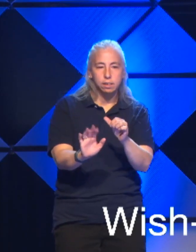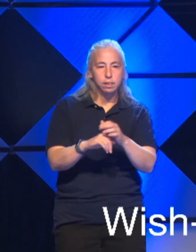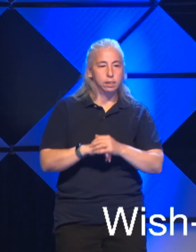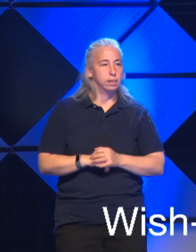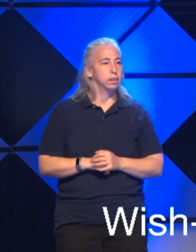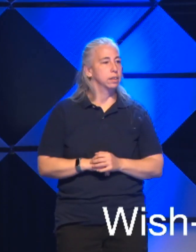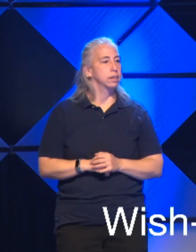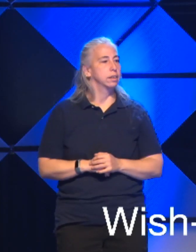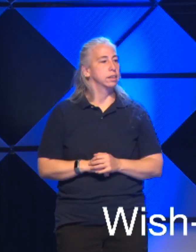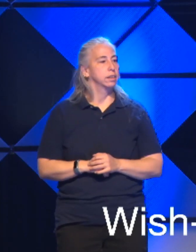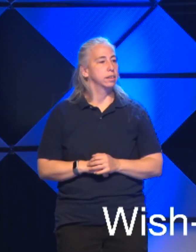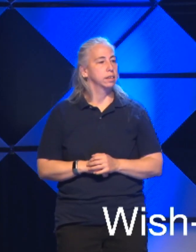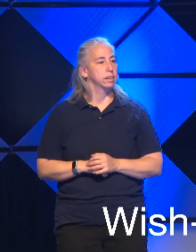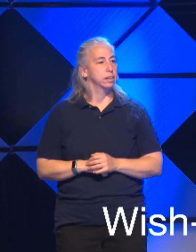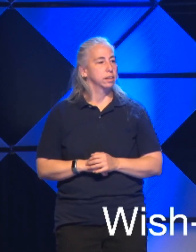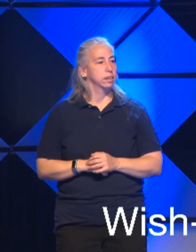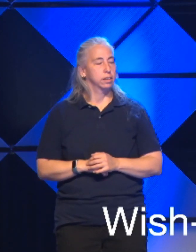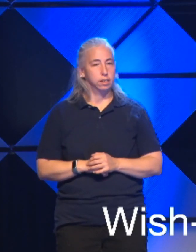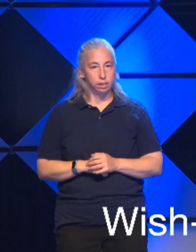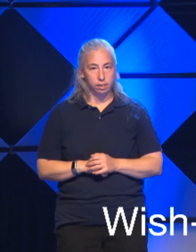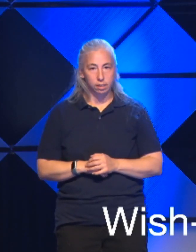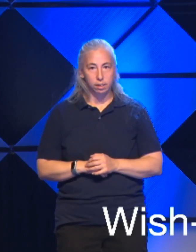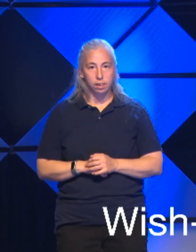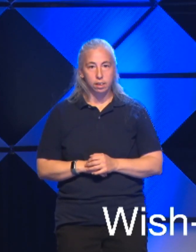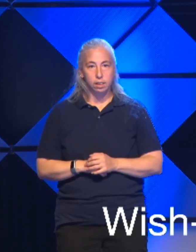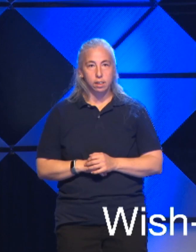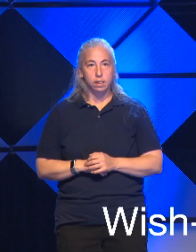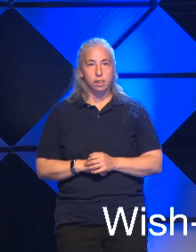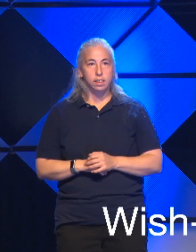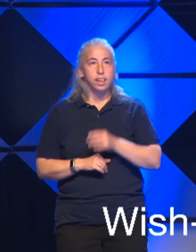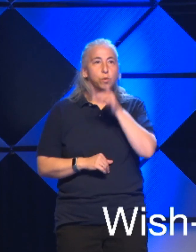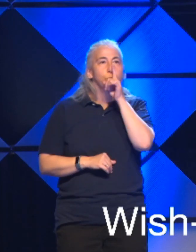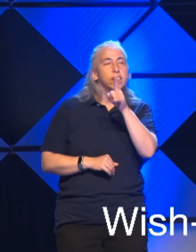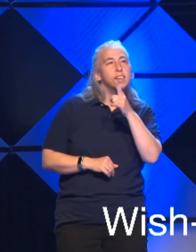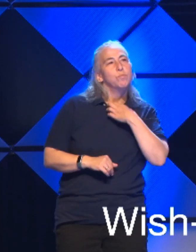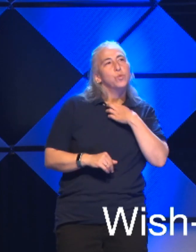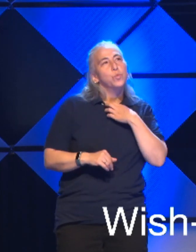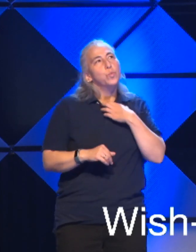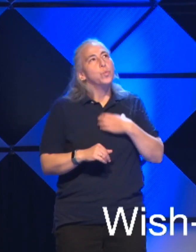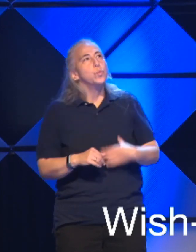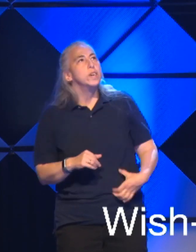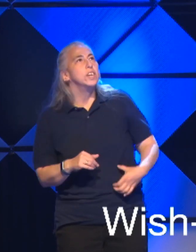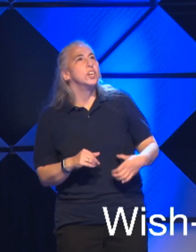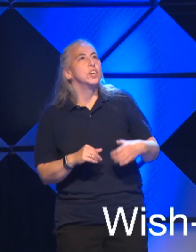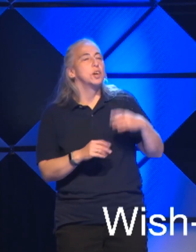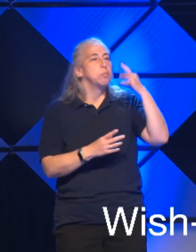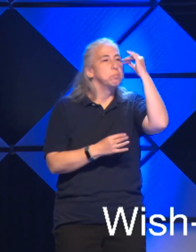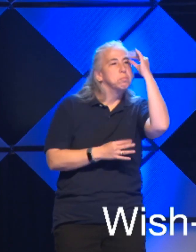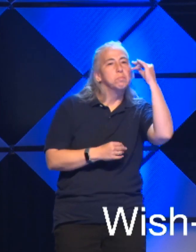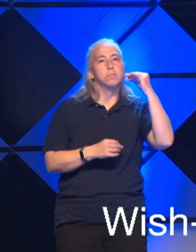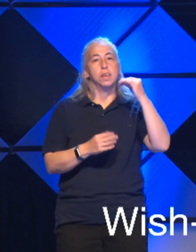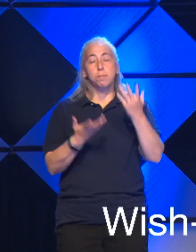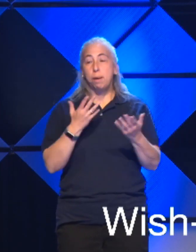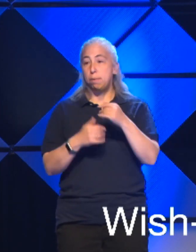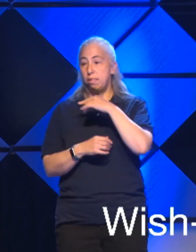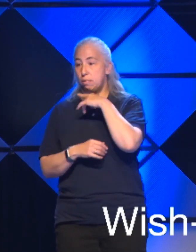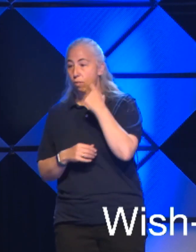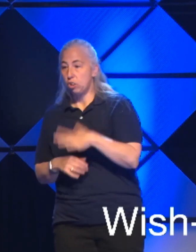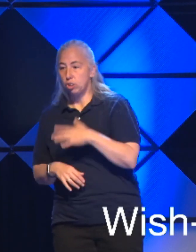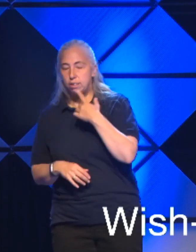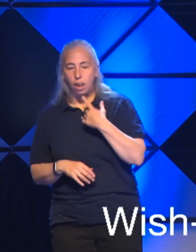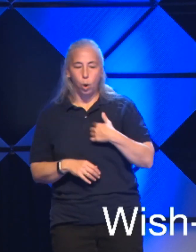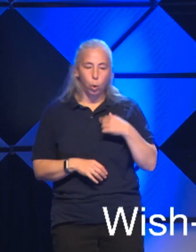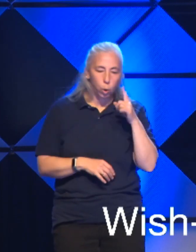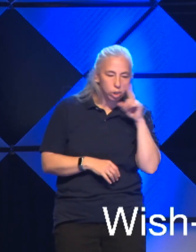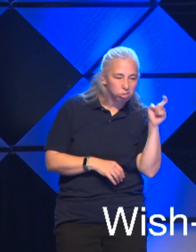I picture, like Russian army have a wishful thinking like the Ukrainians will surrender overnight. That's a